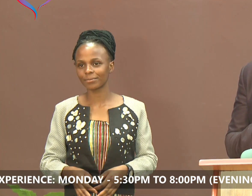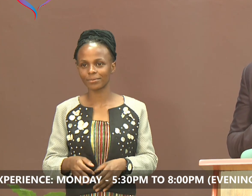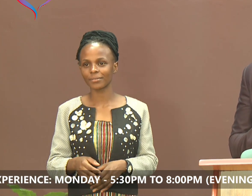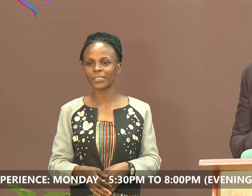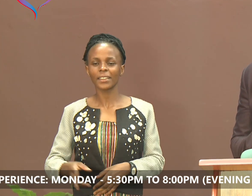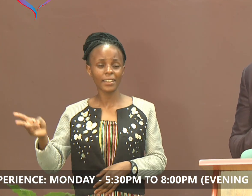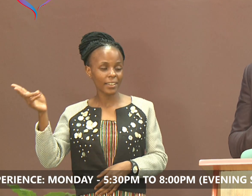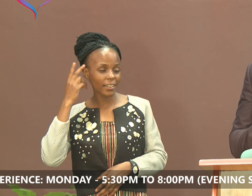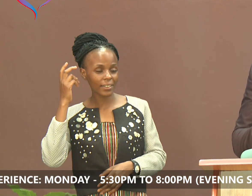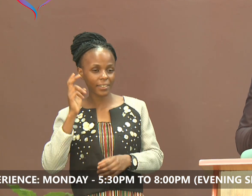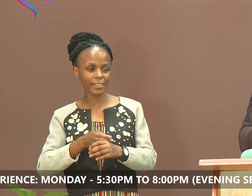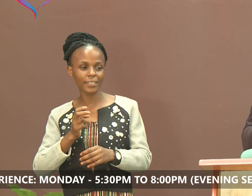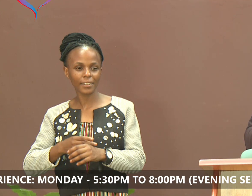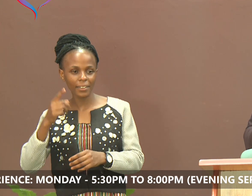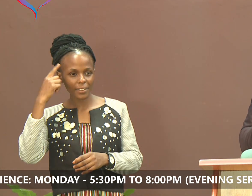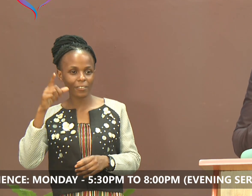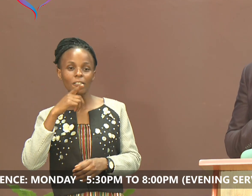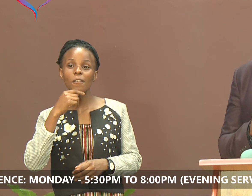listening is the hardest.